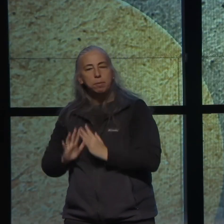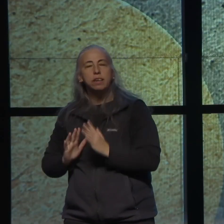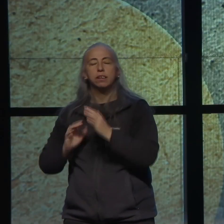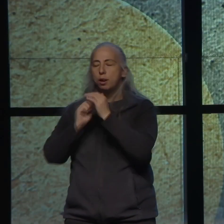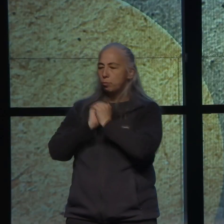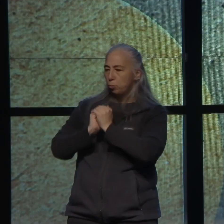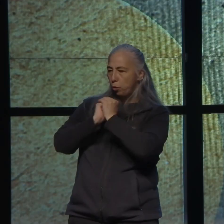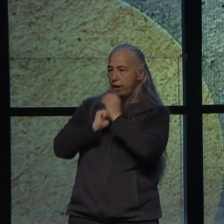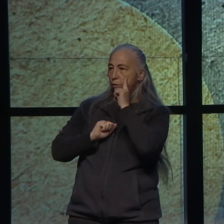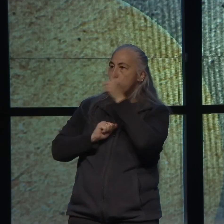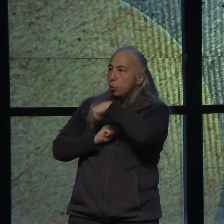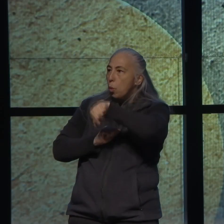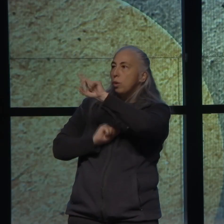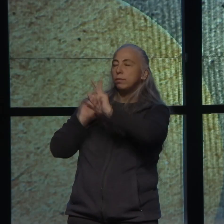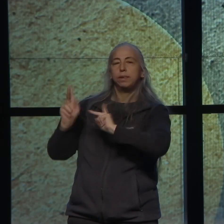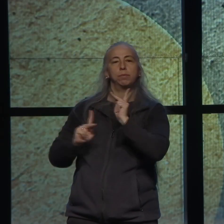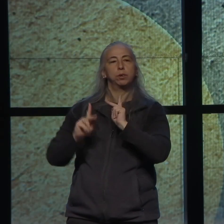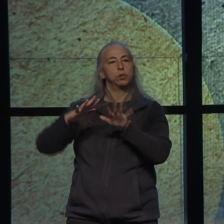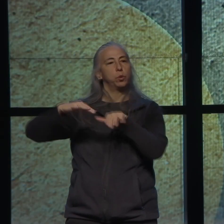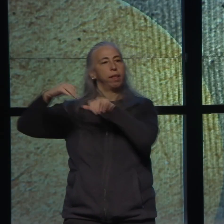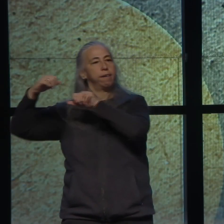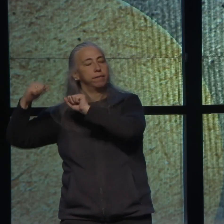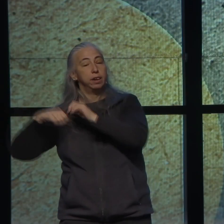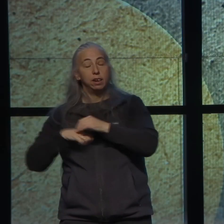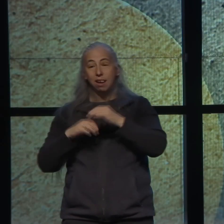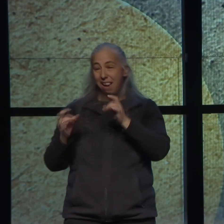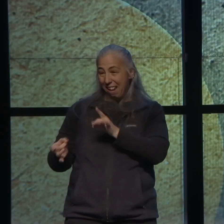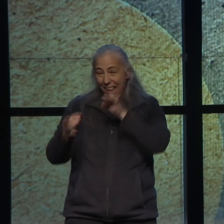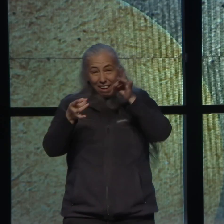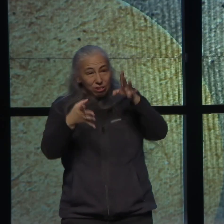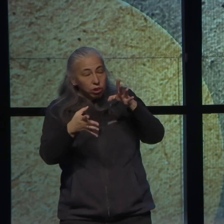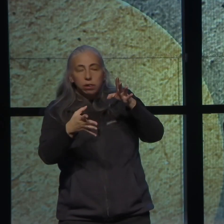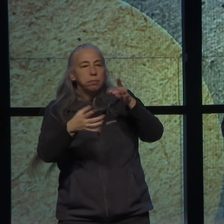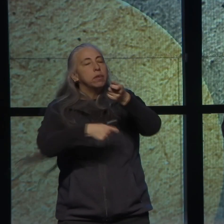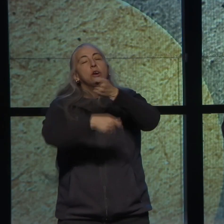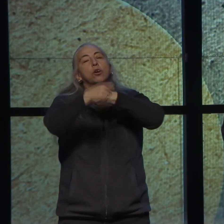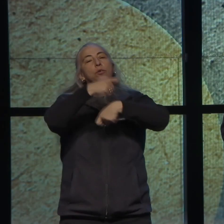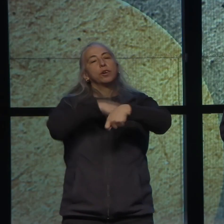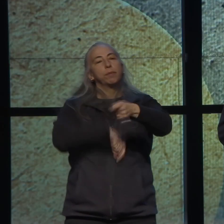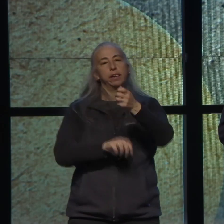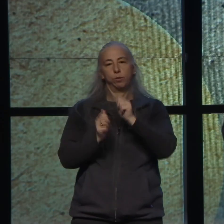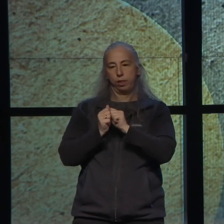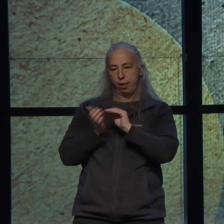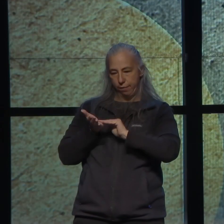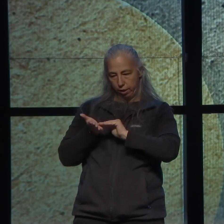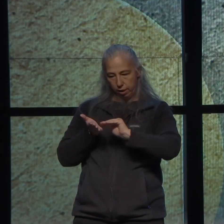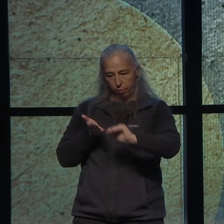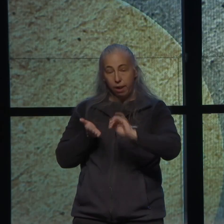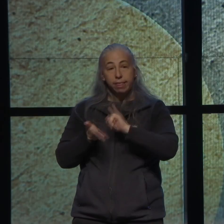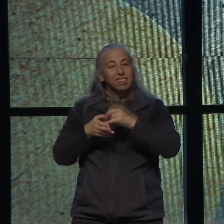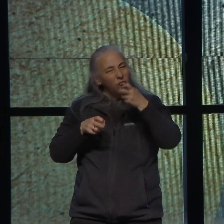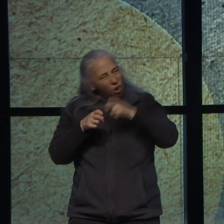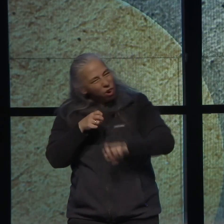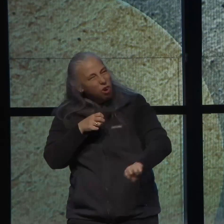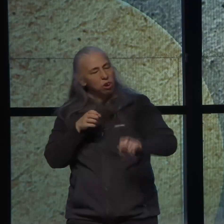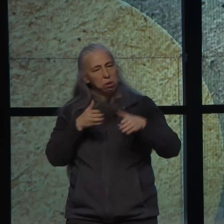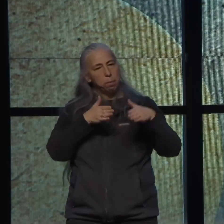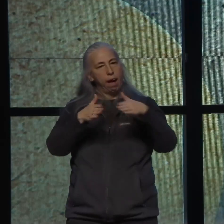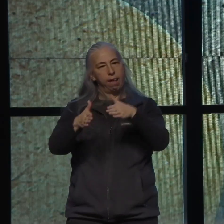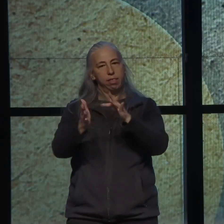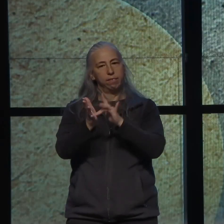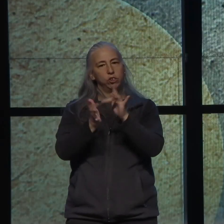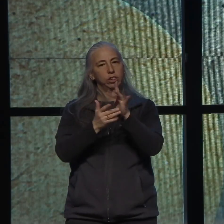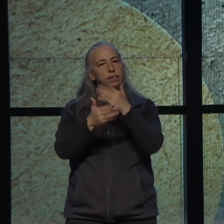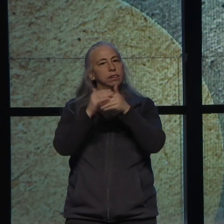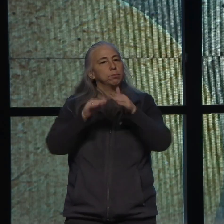us. And we will return hatred with forgiveness, because that is the difficult, hard path of Jesus.